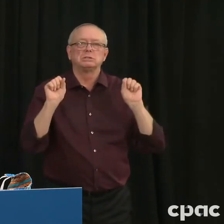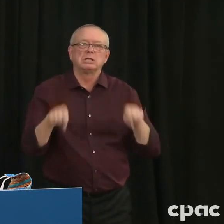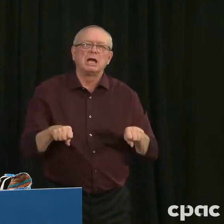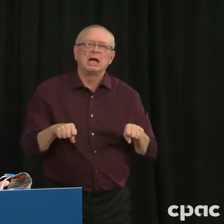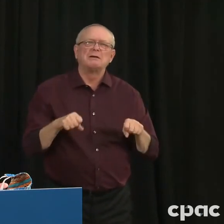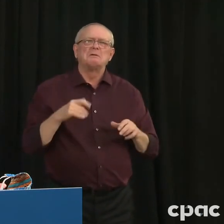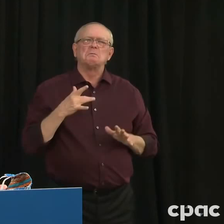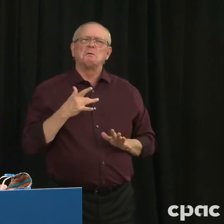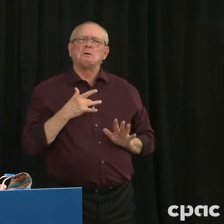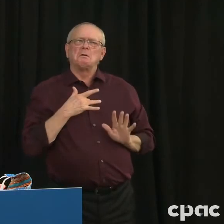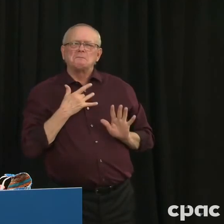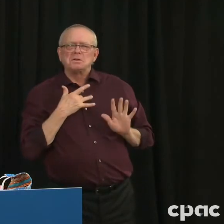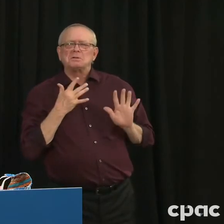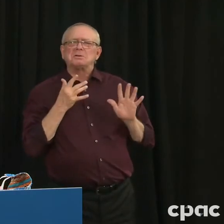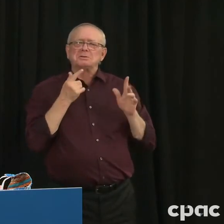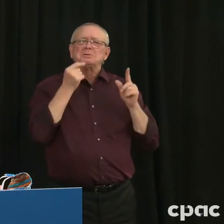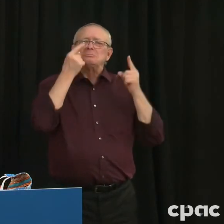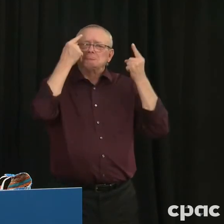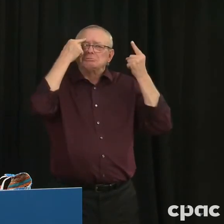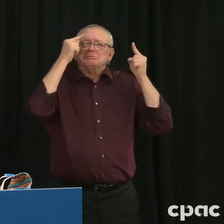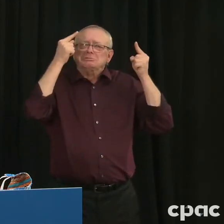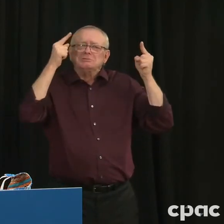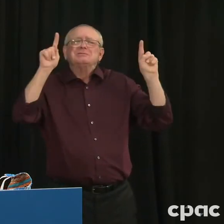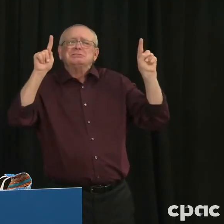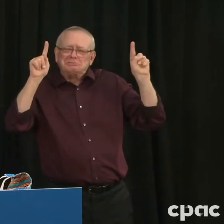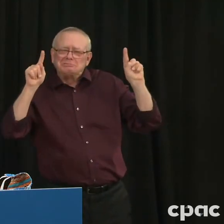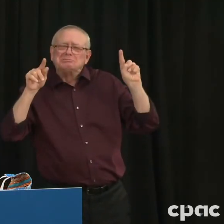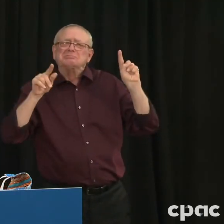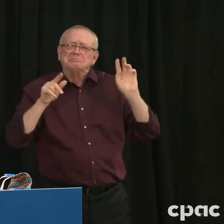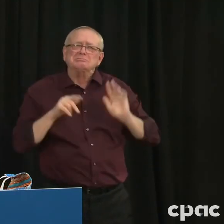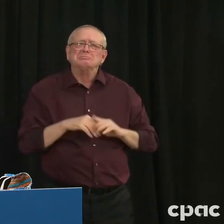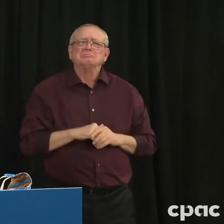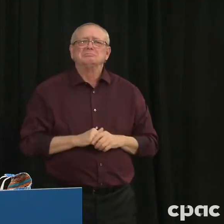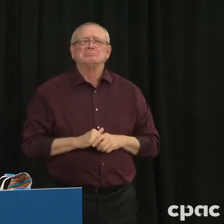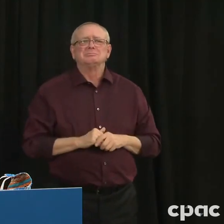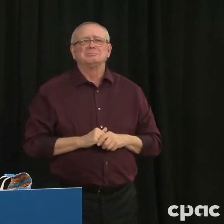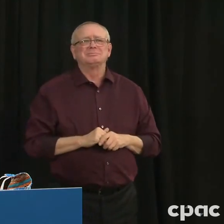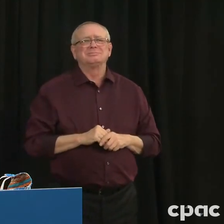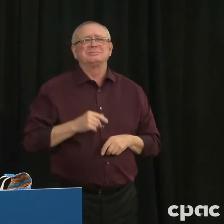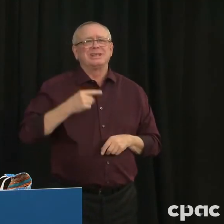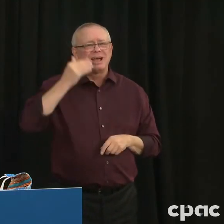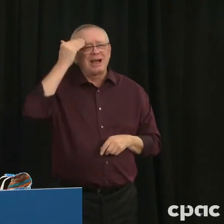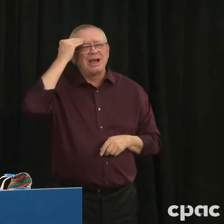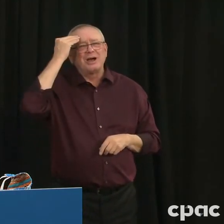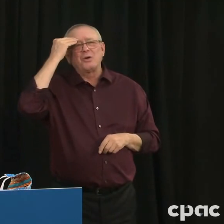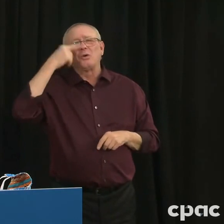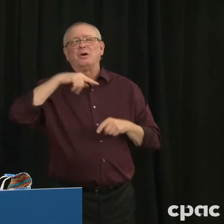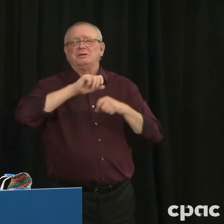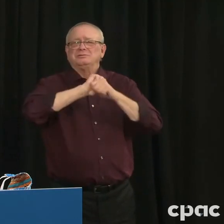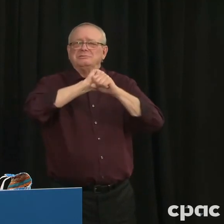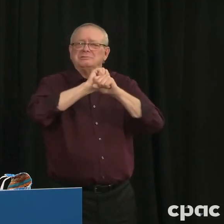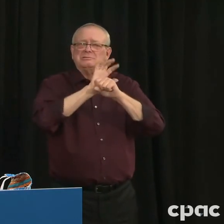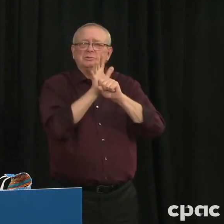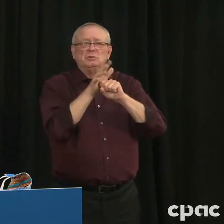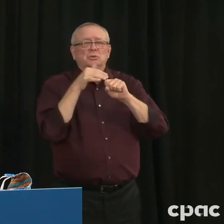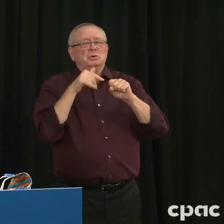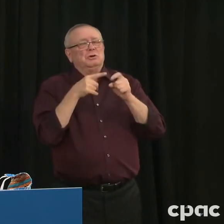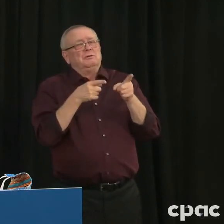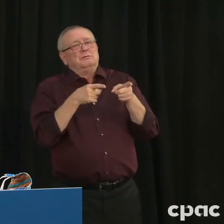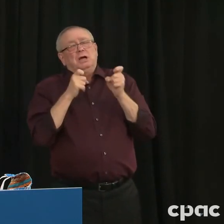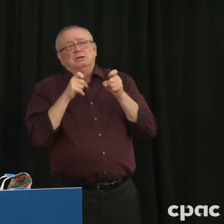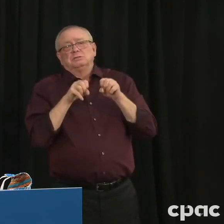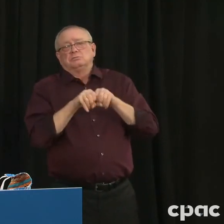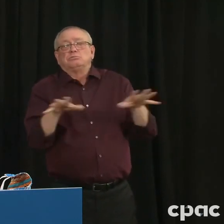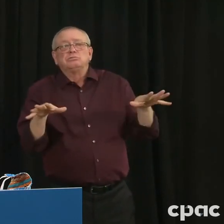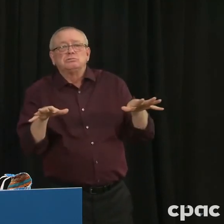what we know about COVID is that it can grow very quickly, that the transmission rates can change within a matter of